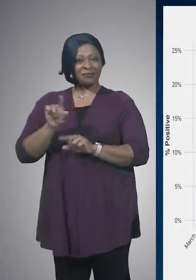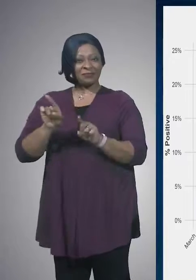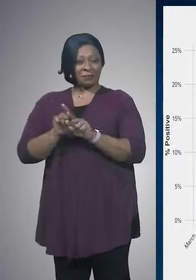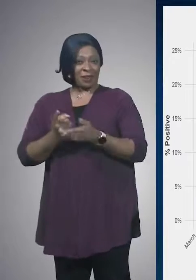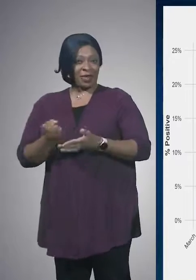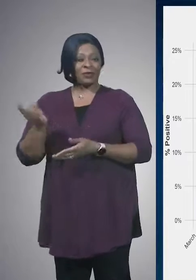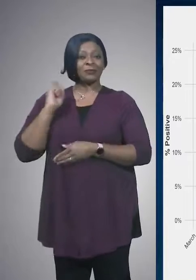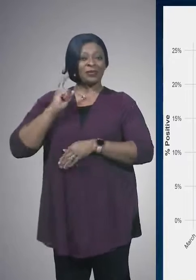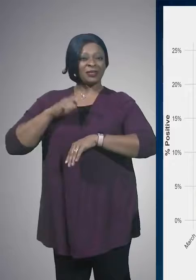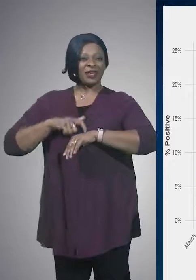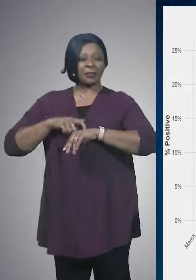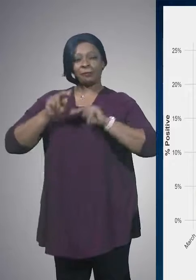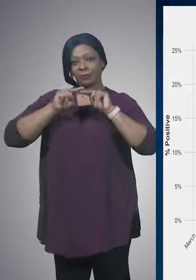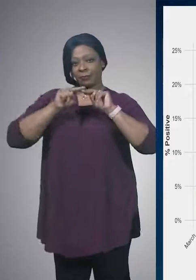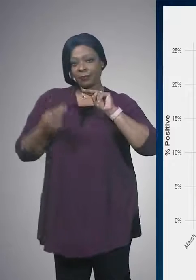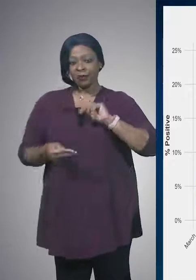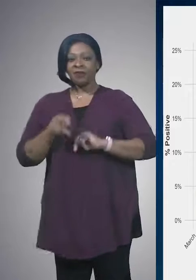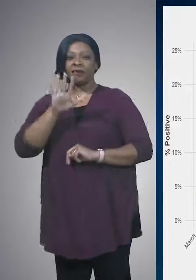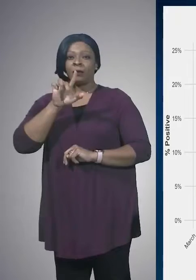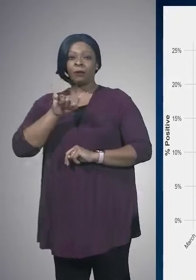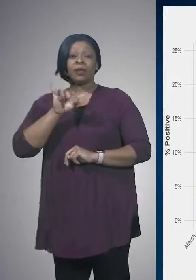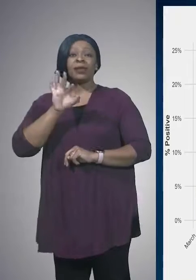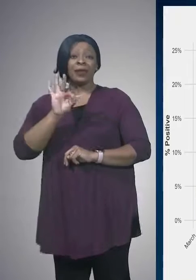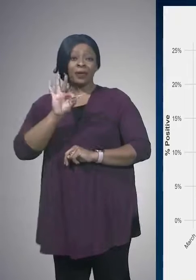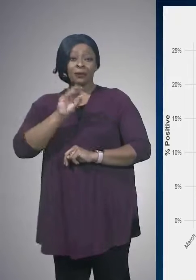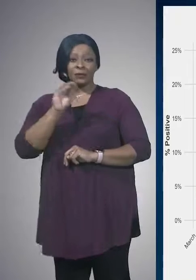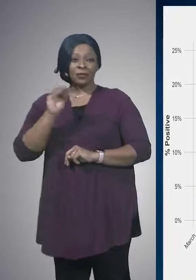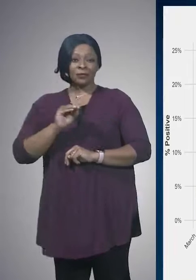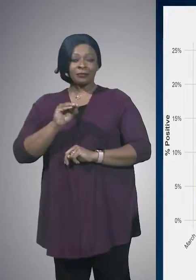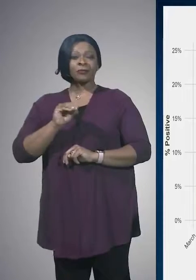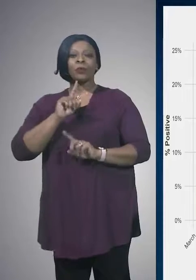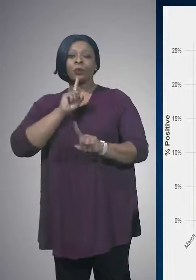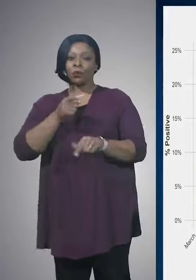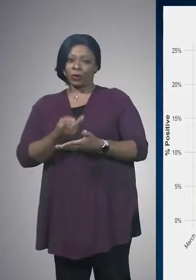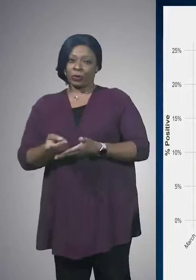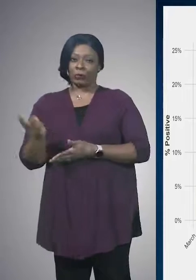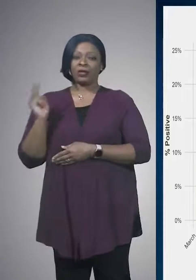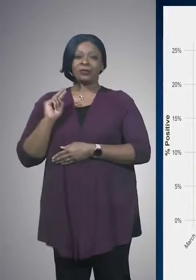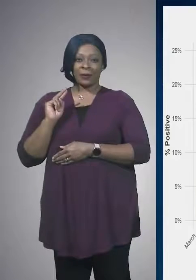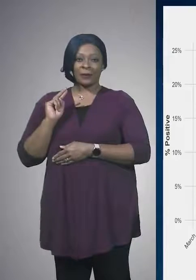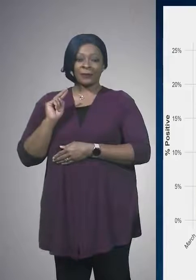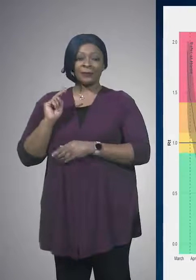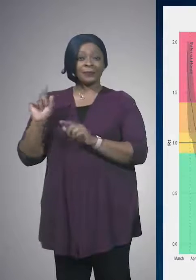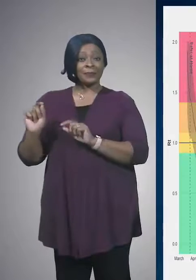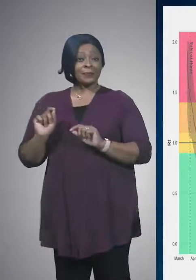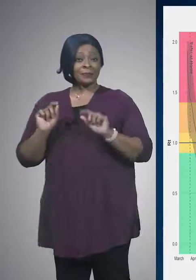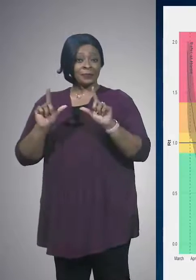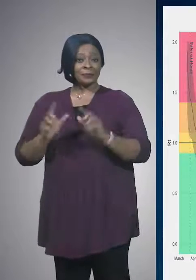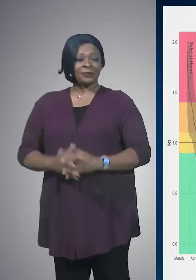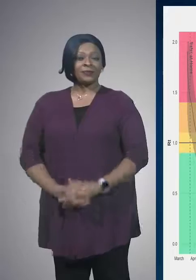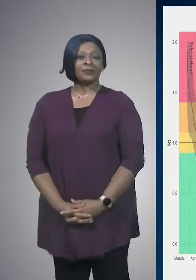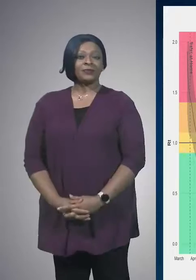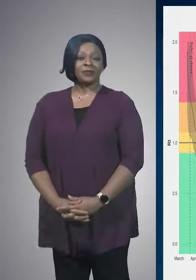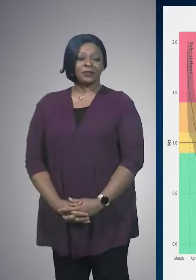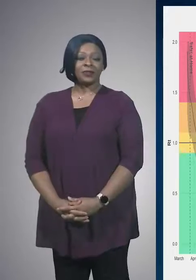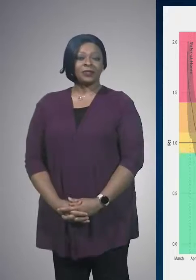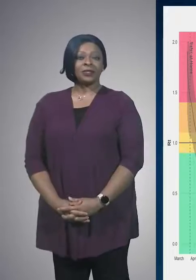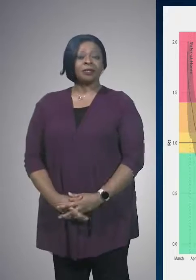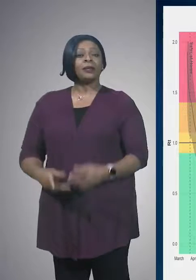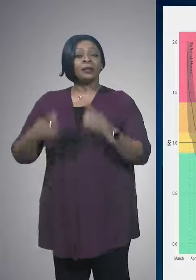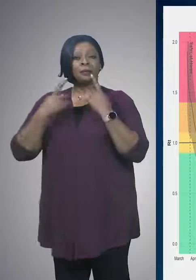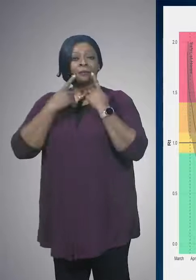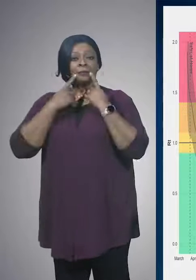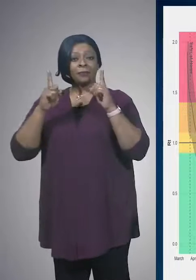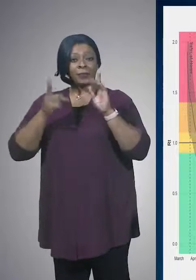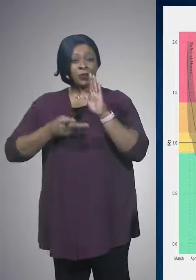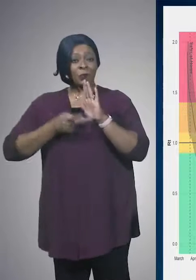week, but down from 5.9% reported 2 weeks ago. Next slide. The effective